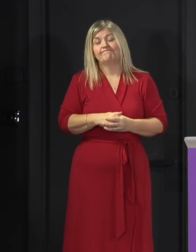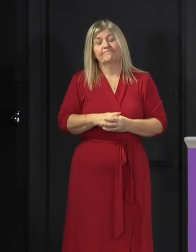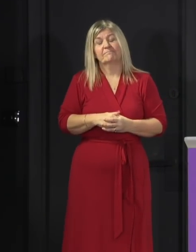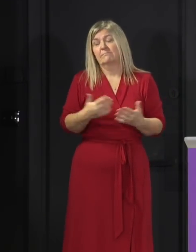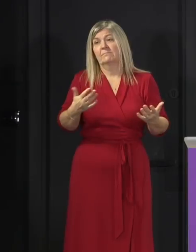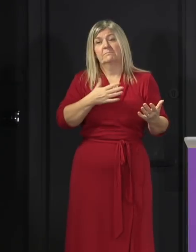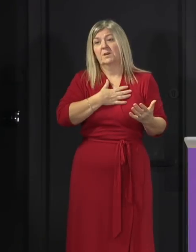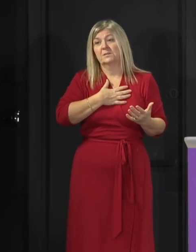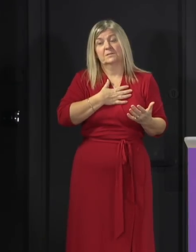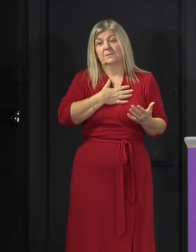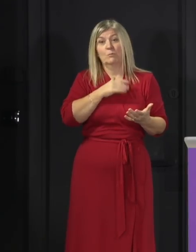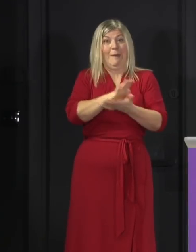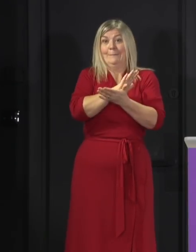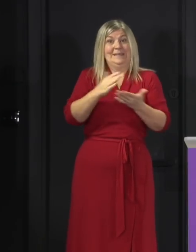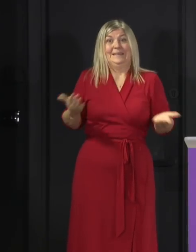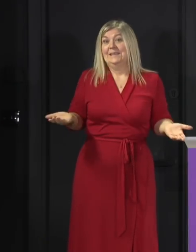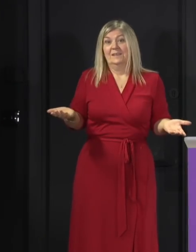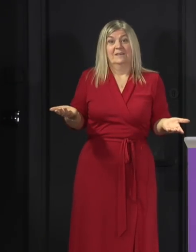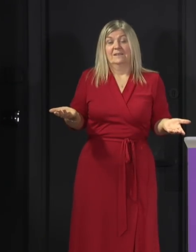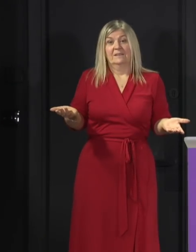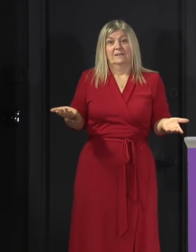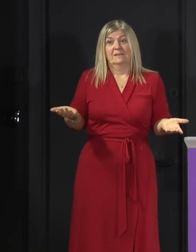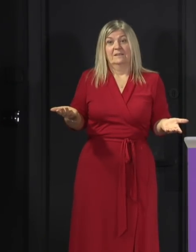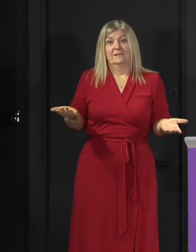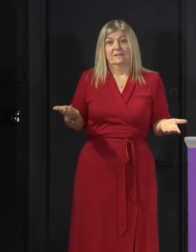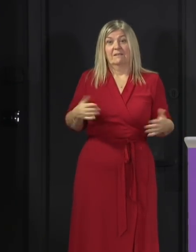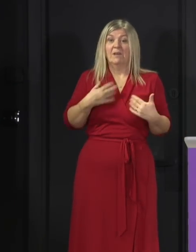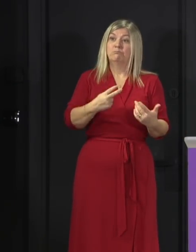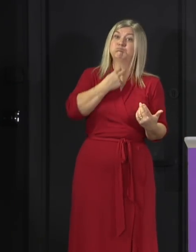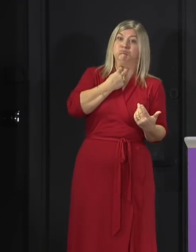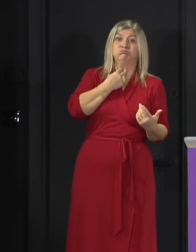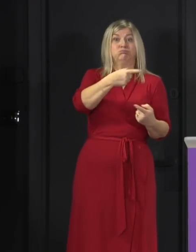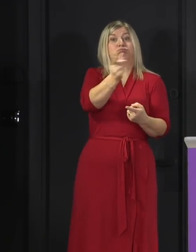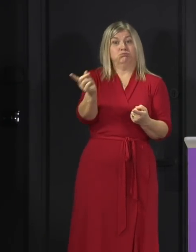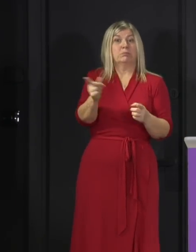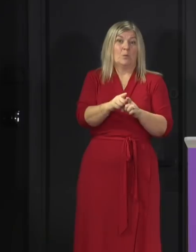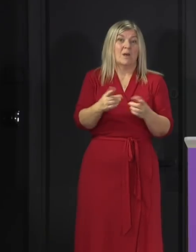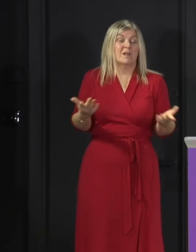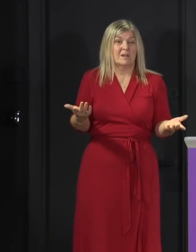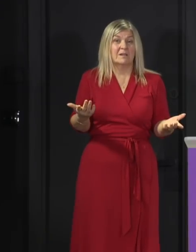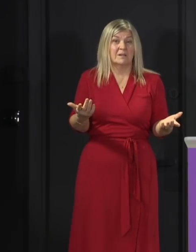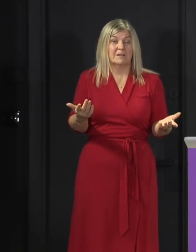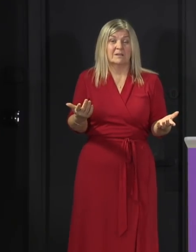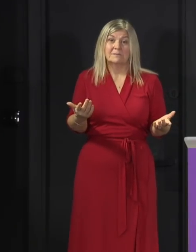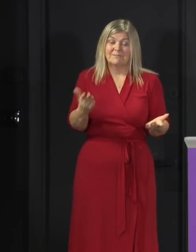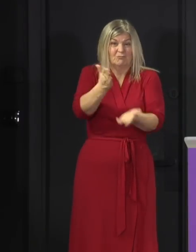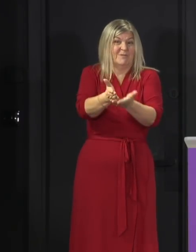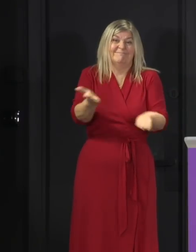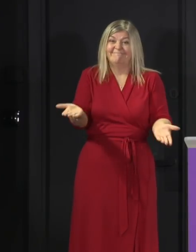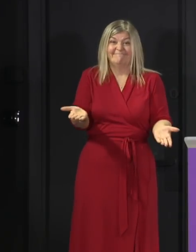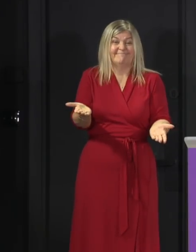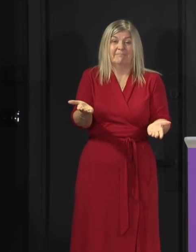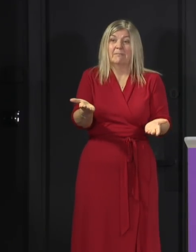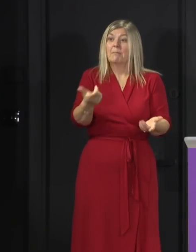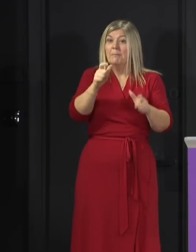a single iota of pleasure to stand here and say that, the opposite, in fact. But that's the reality. Every time people are coming together in